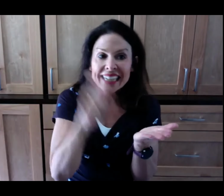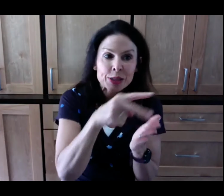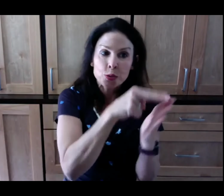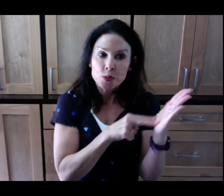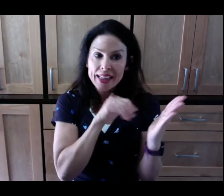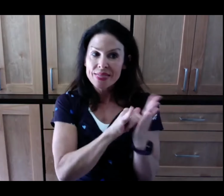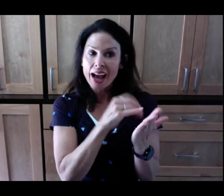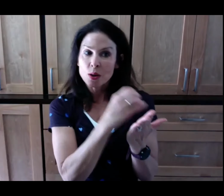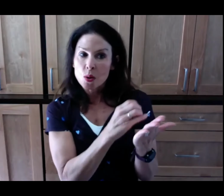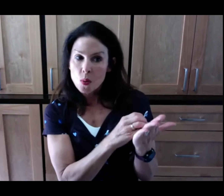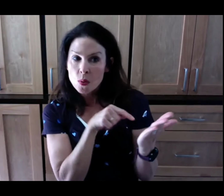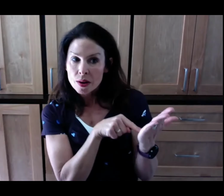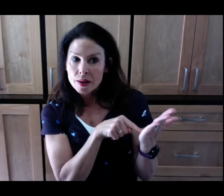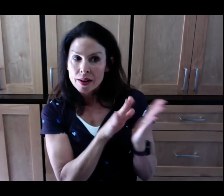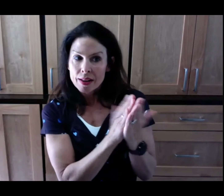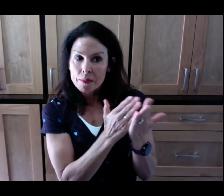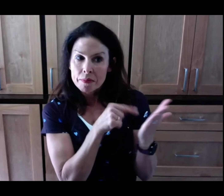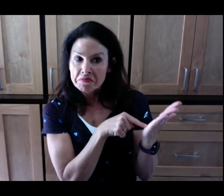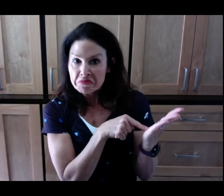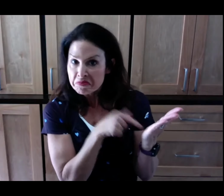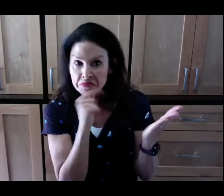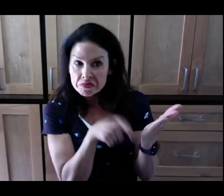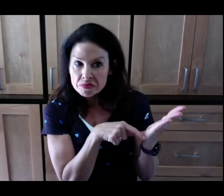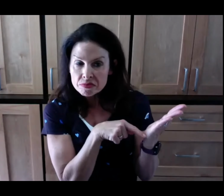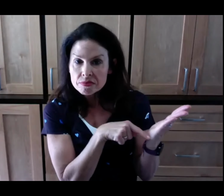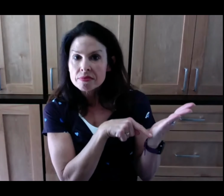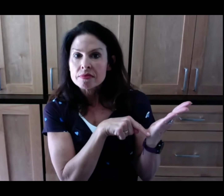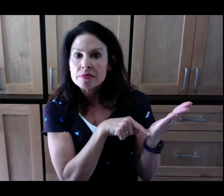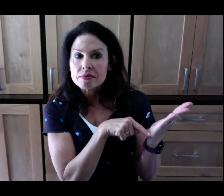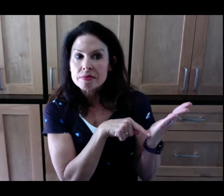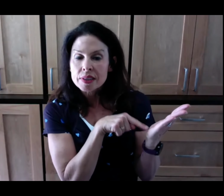And you can tell the students maybe when they're taking that, they don't have to read the course book.